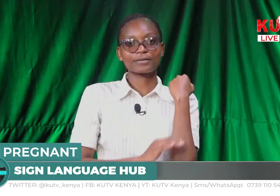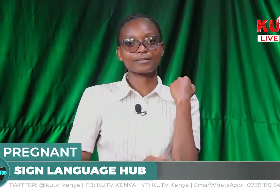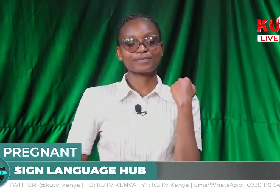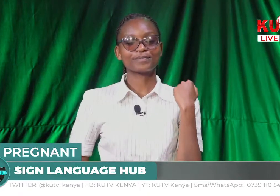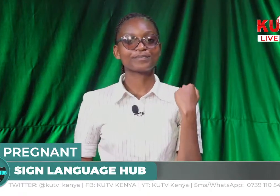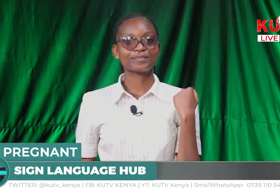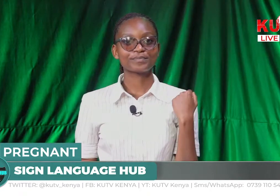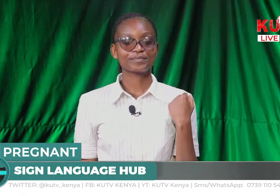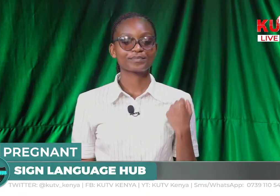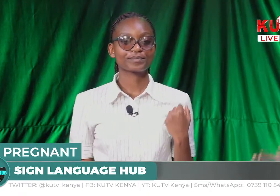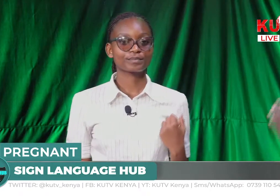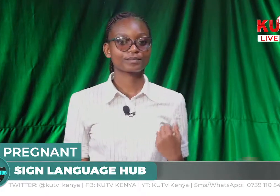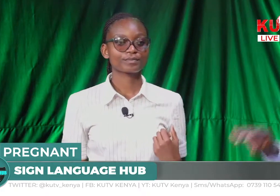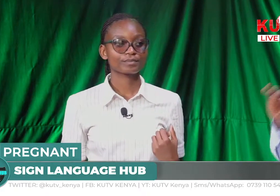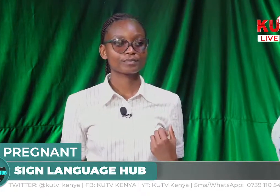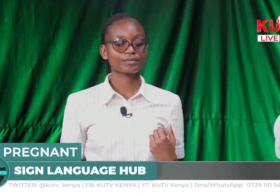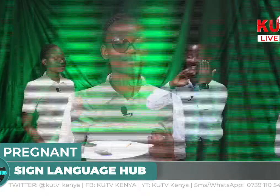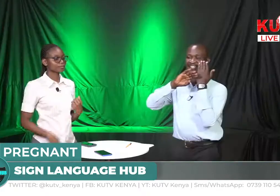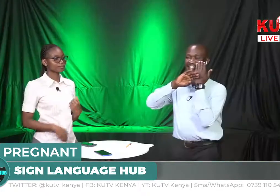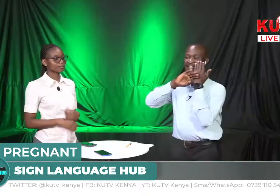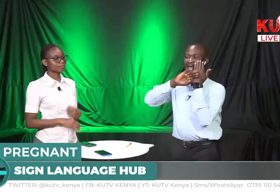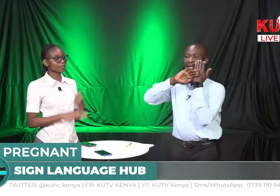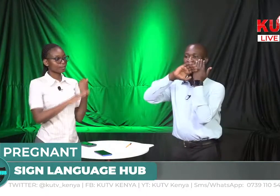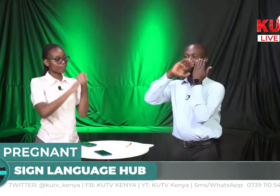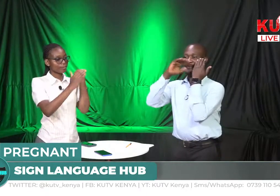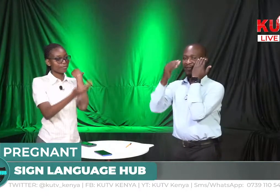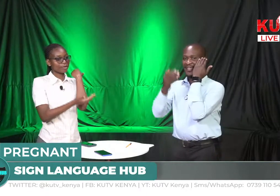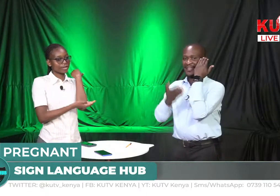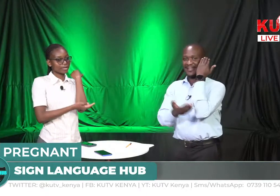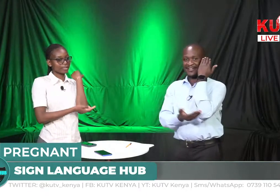Pregnant. All right. So it is pregnant.